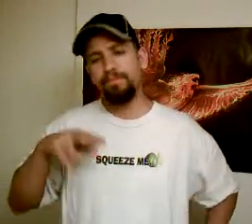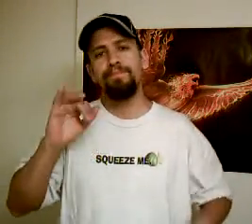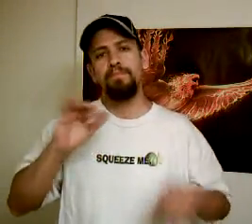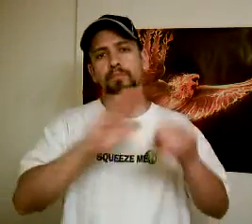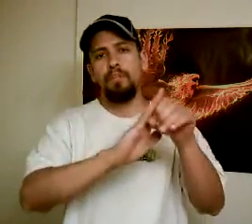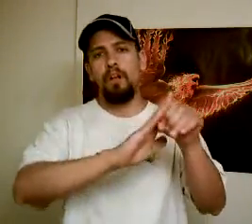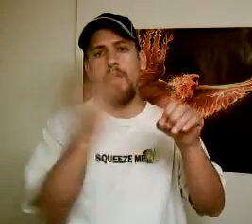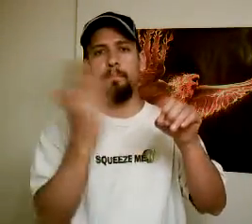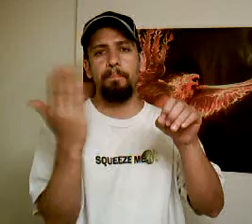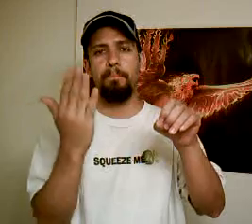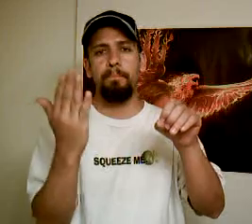2